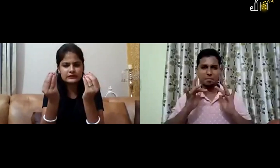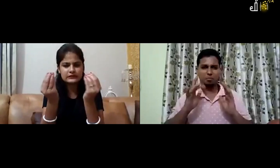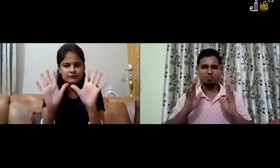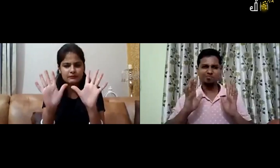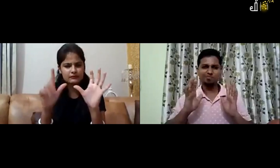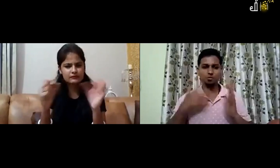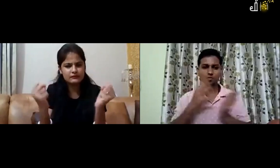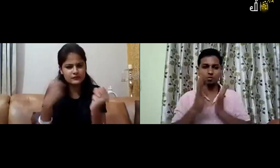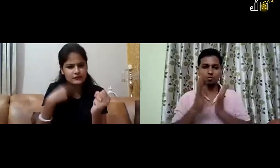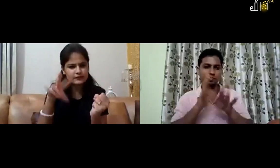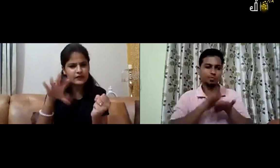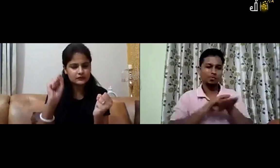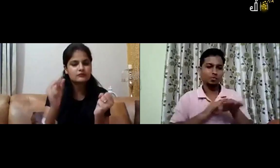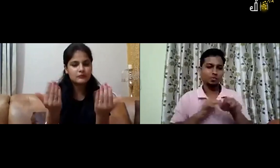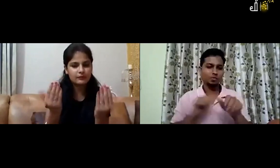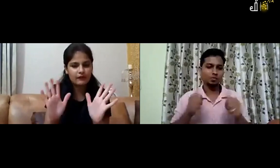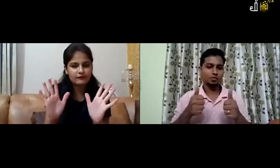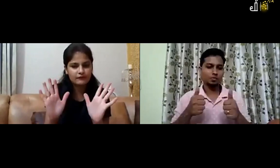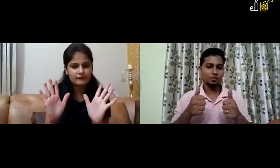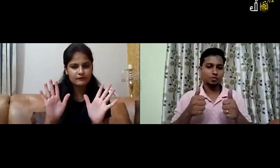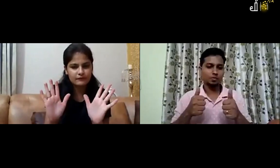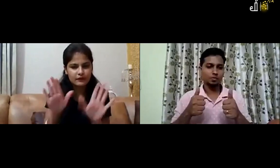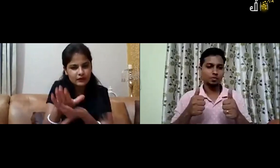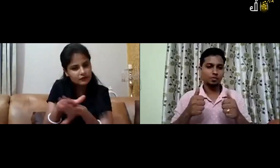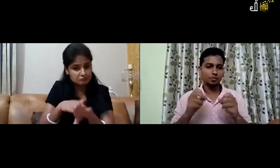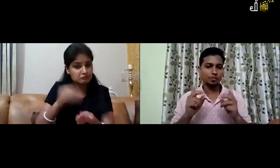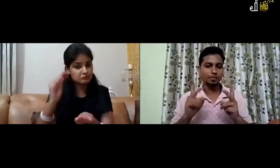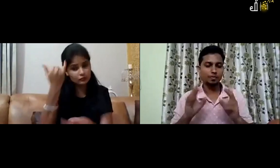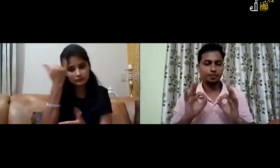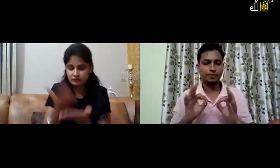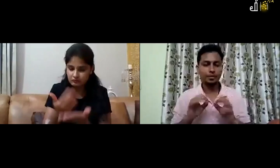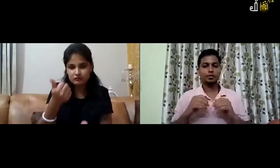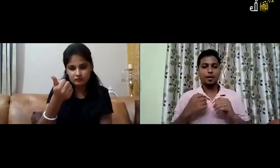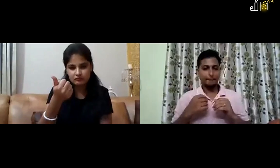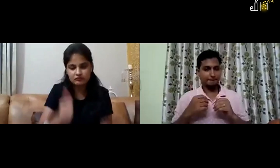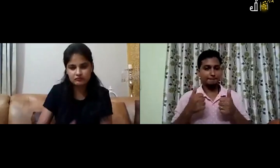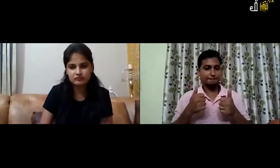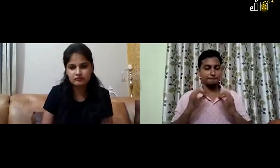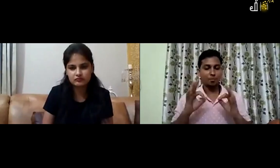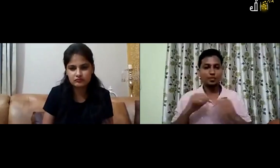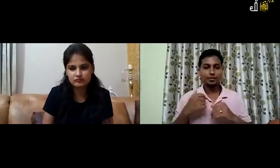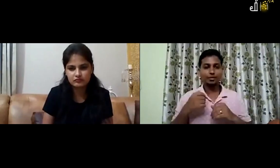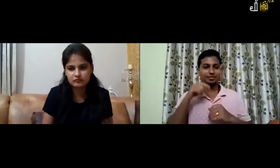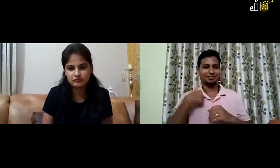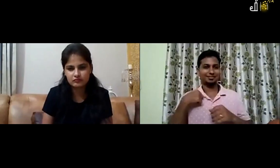Yeah, your internet's a bit shaky. I'll sign. Yeah, please sign slowly. Good idea.